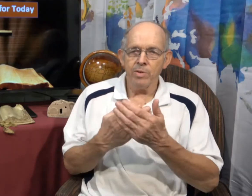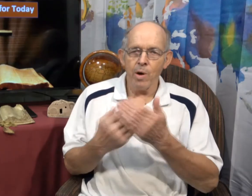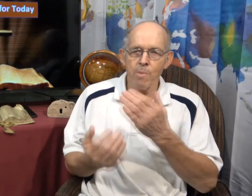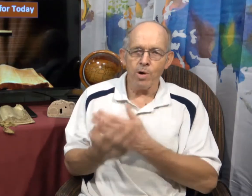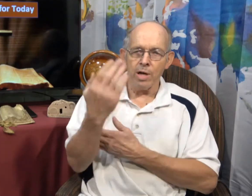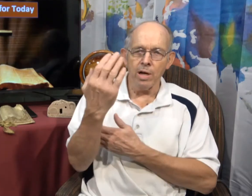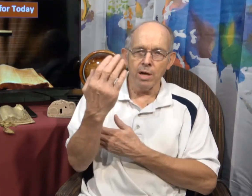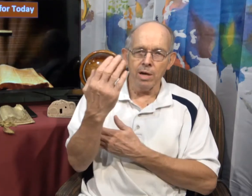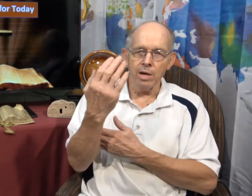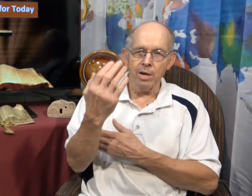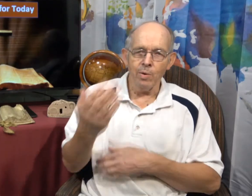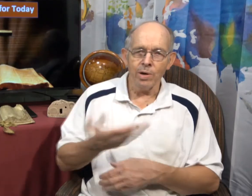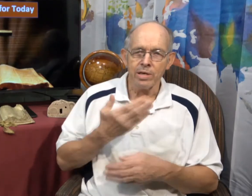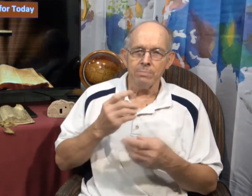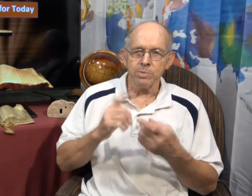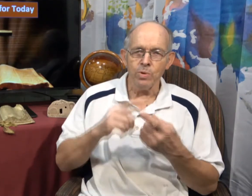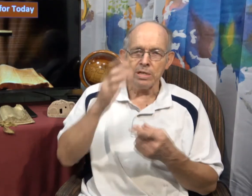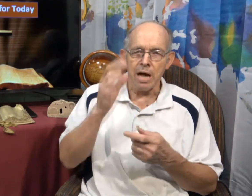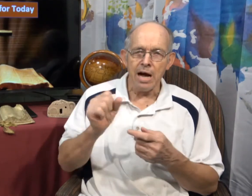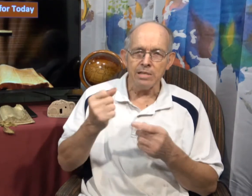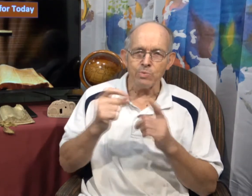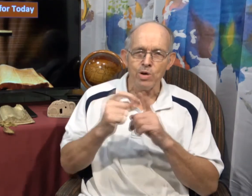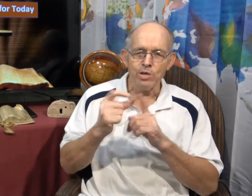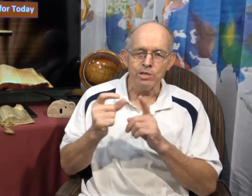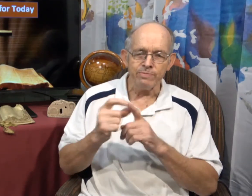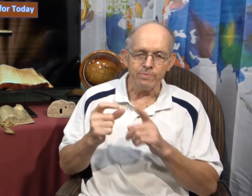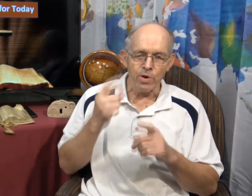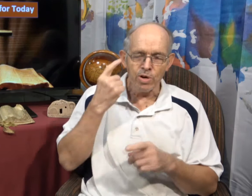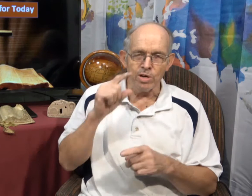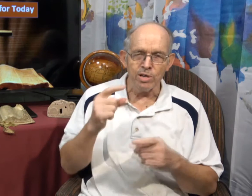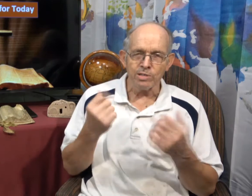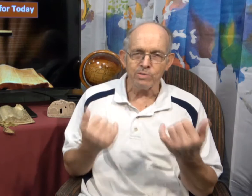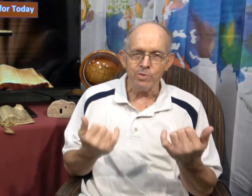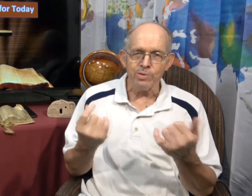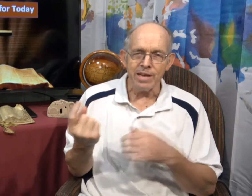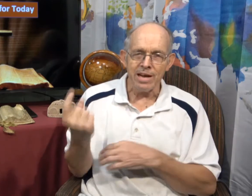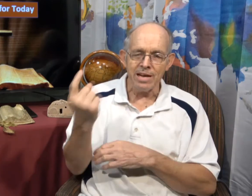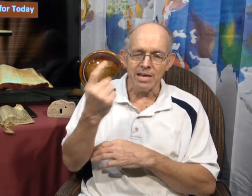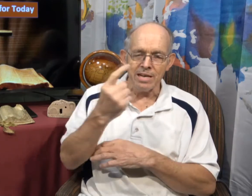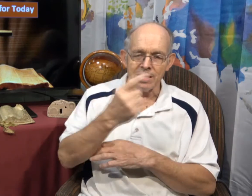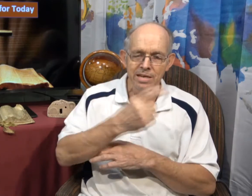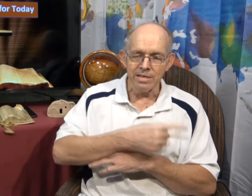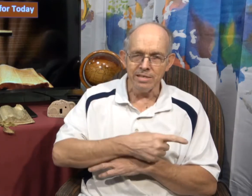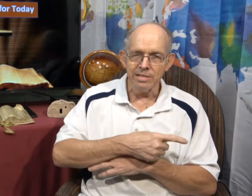Good morning! Welcome to God's Word for today.